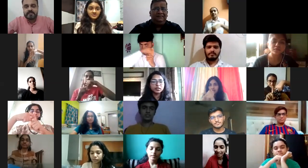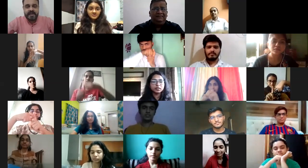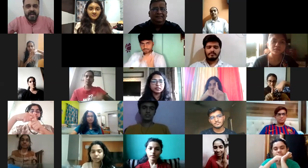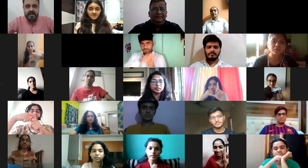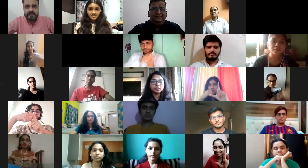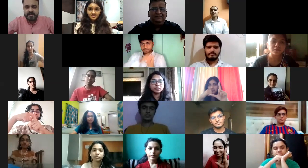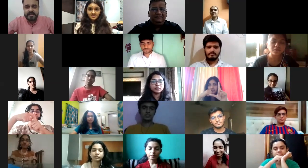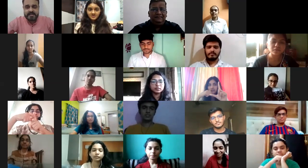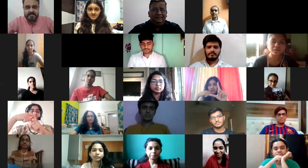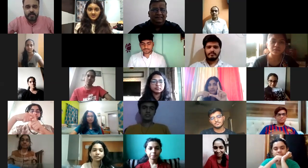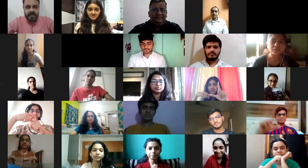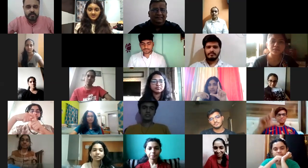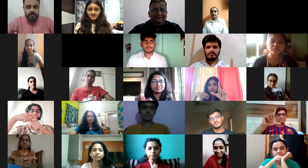L. Any guesses how L would look like?